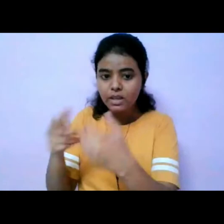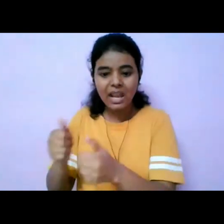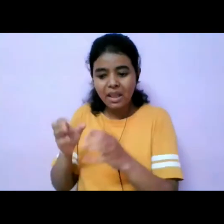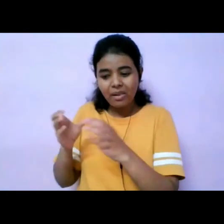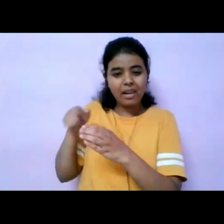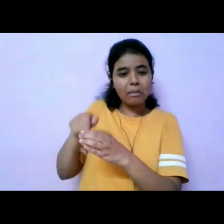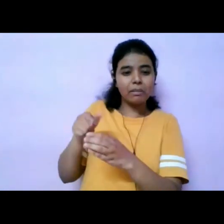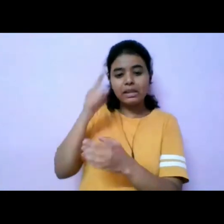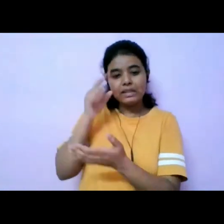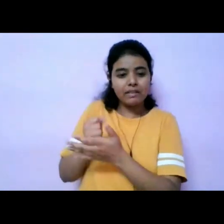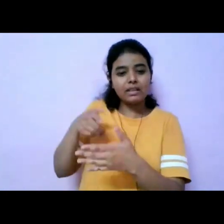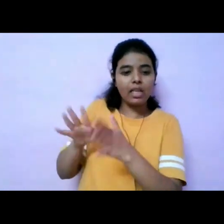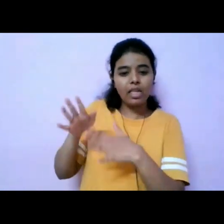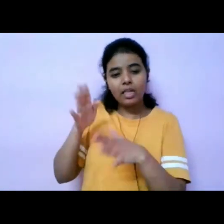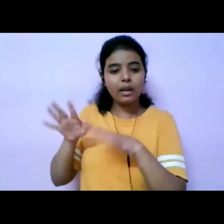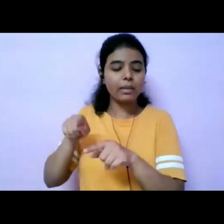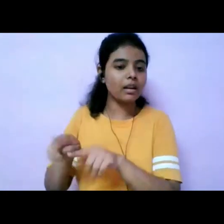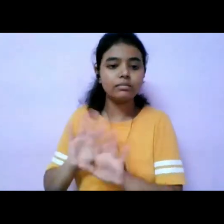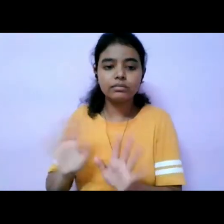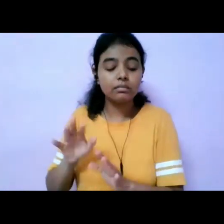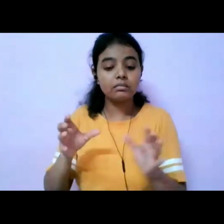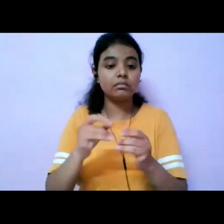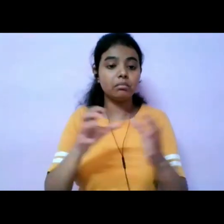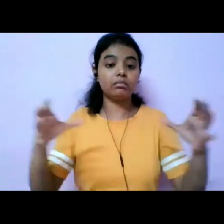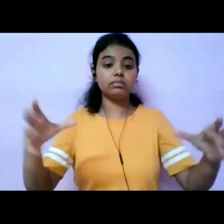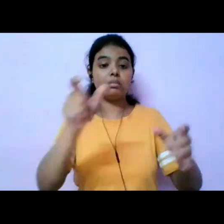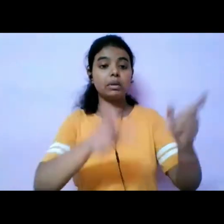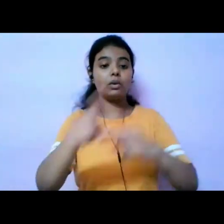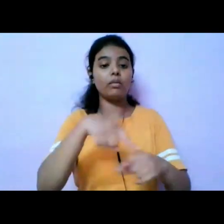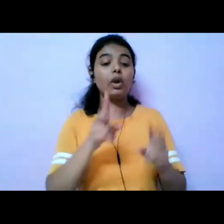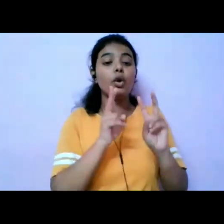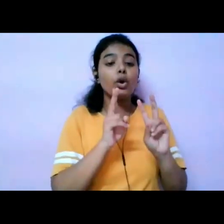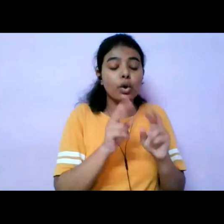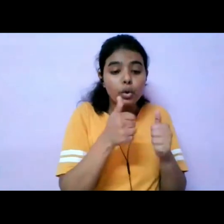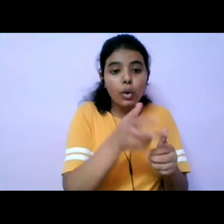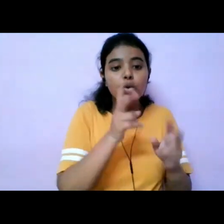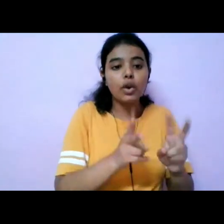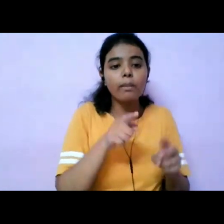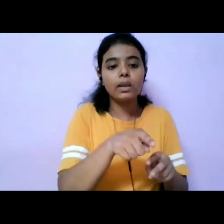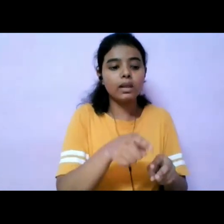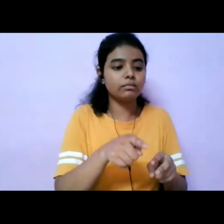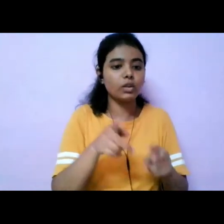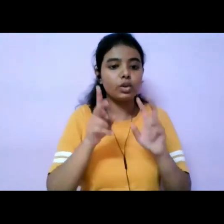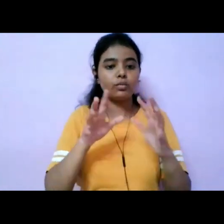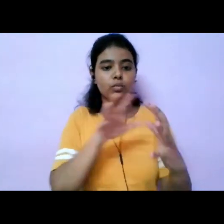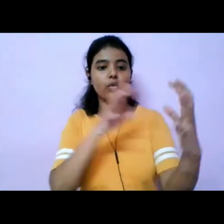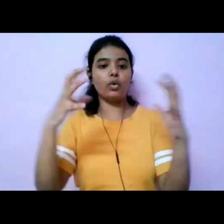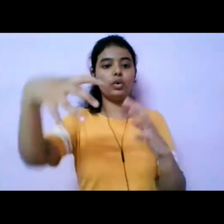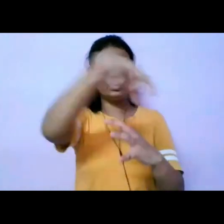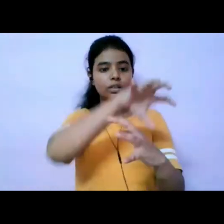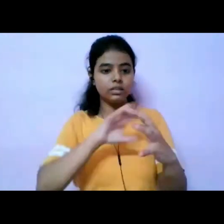little narrow. So good normality would be to create a normal world which is